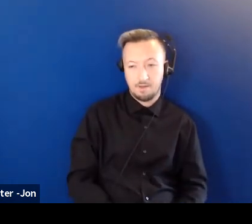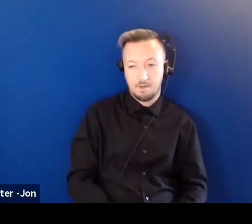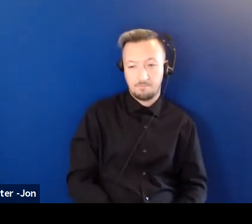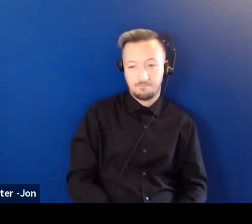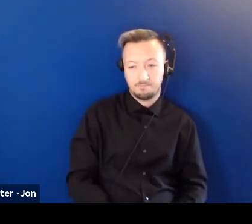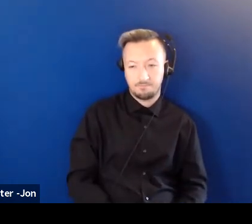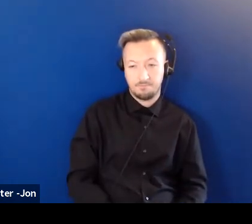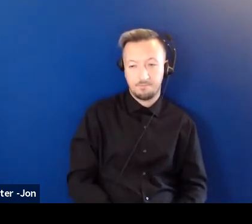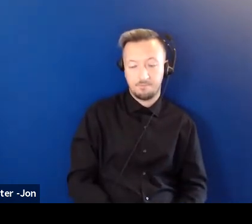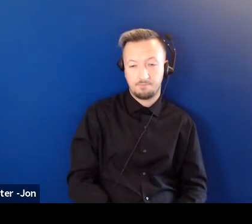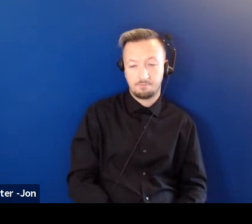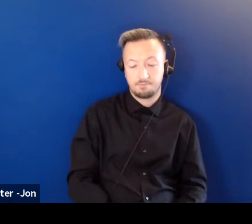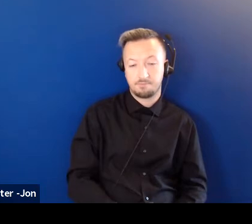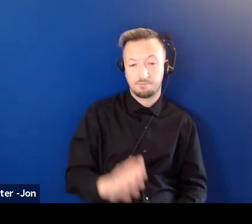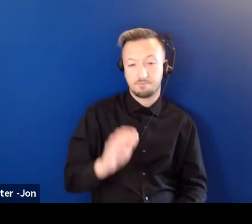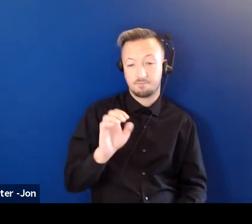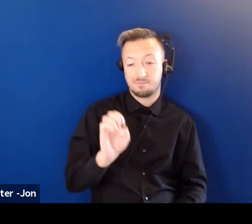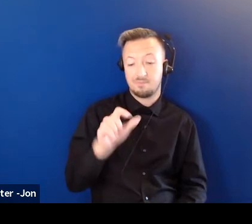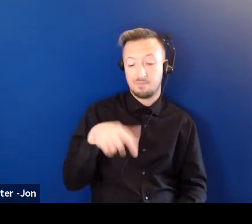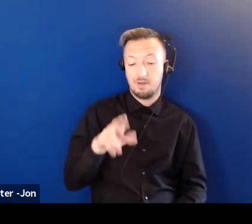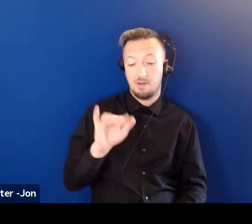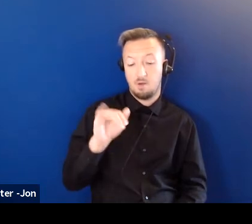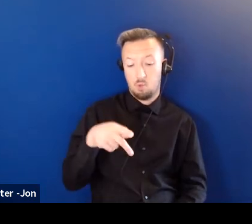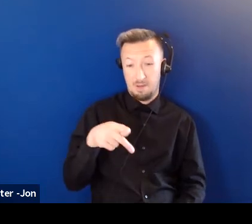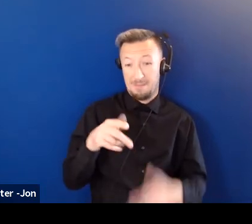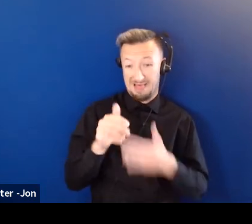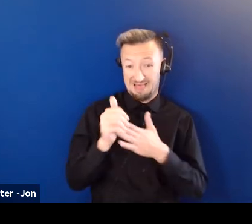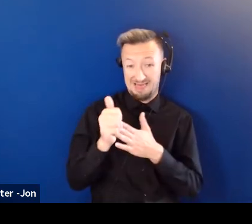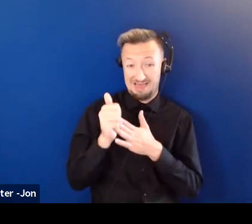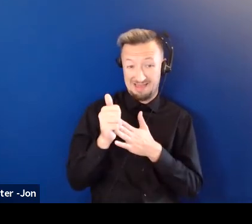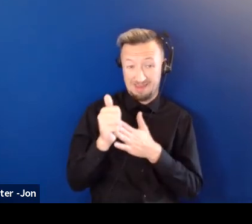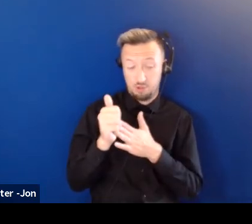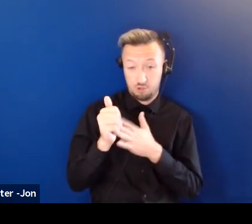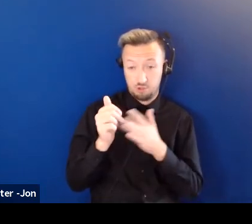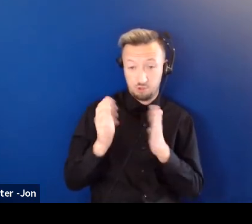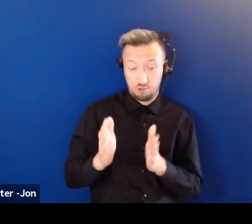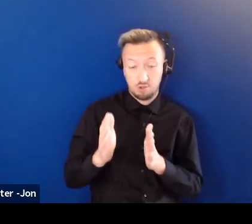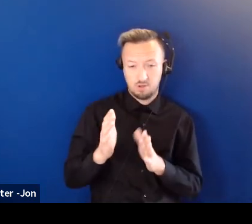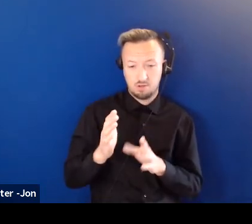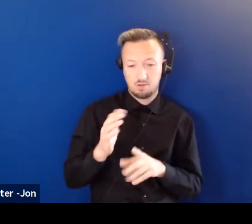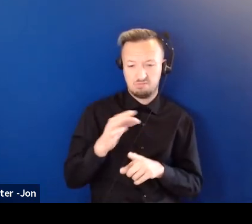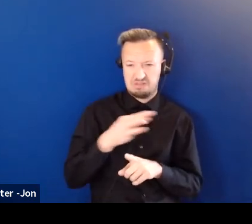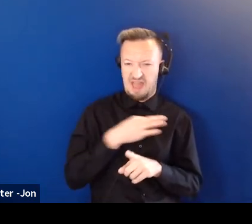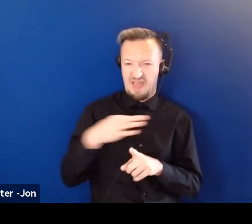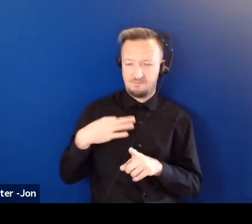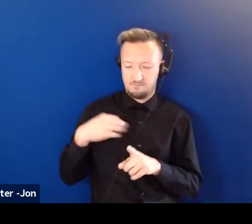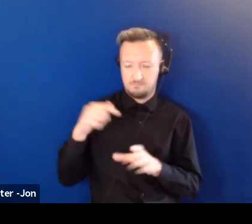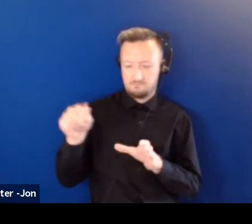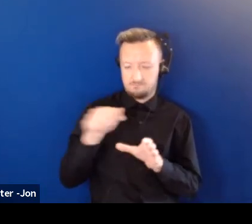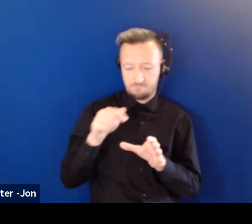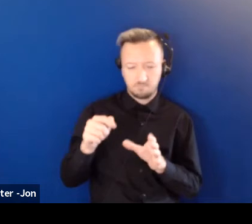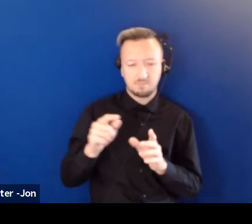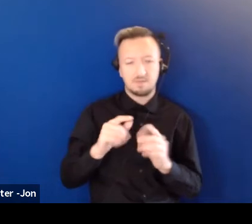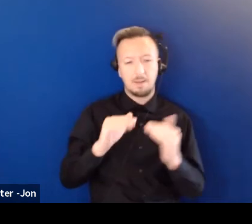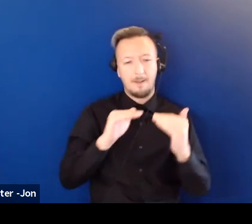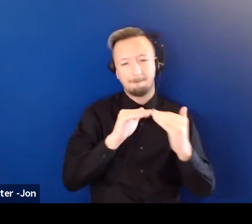our Equip leaders, so those young adult leaders on staff, provide peer mentoring, and